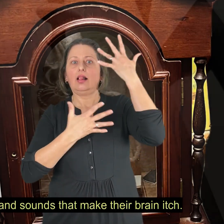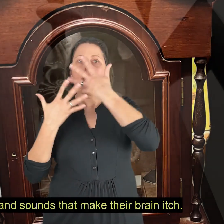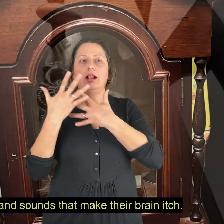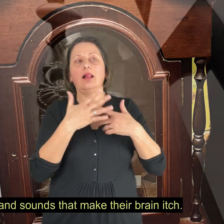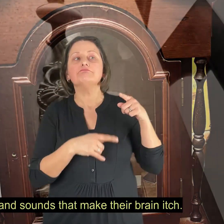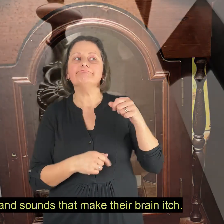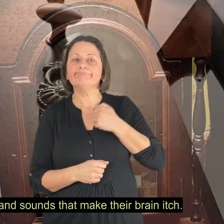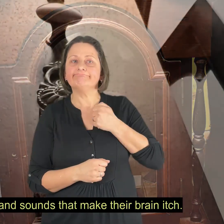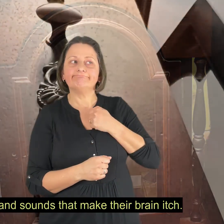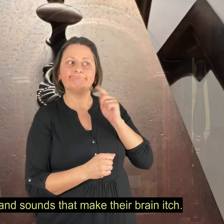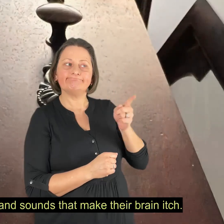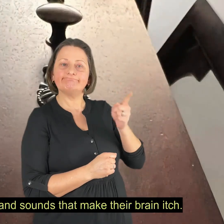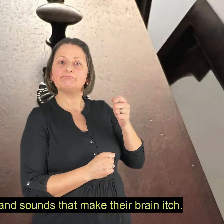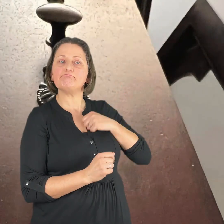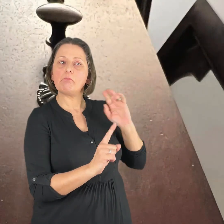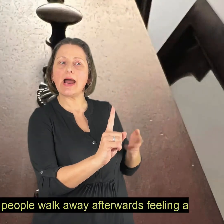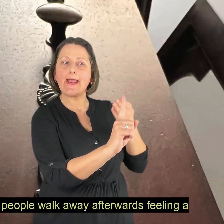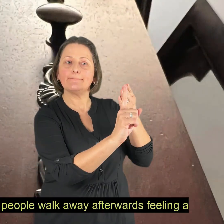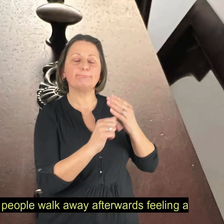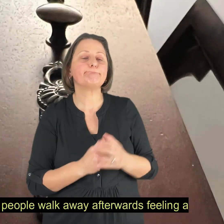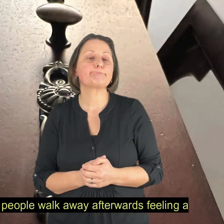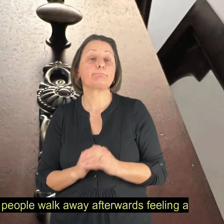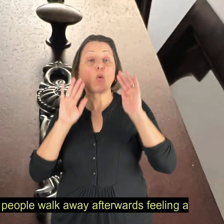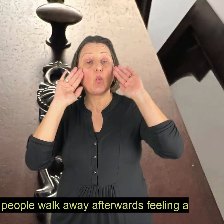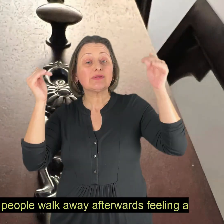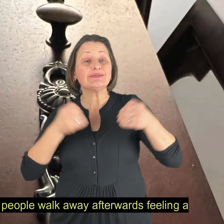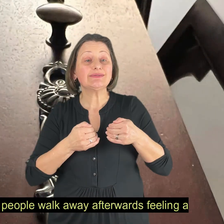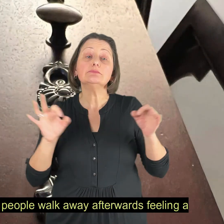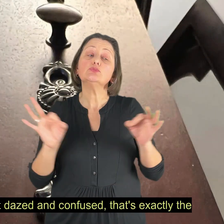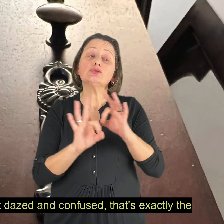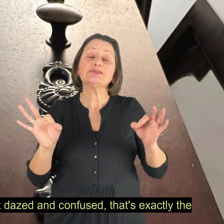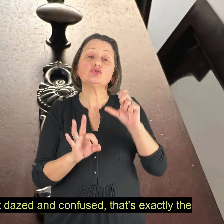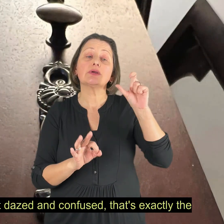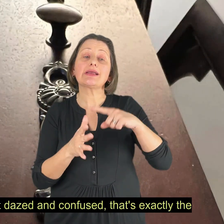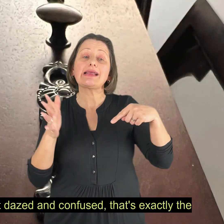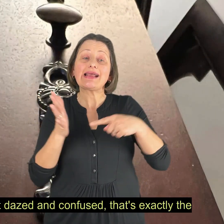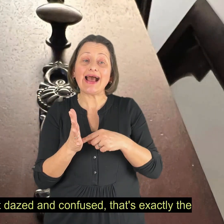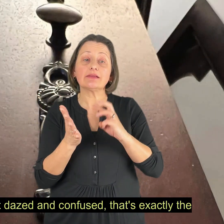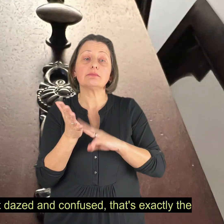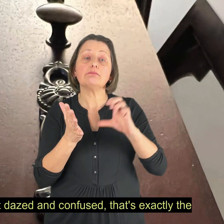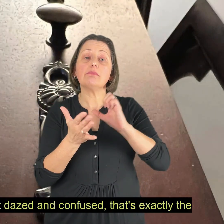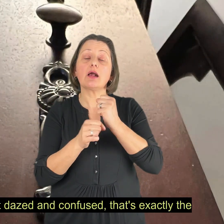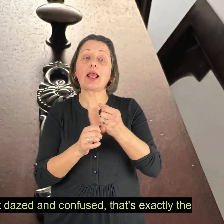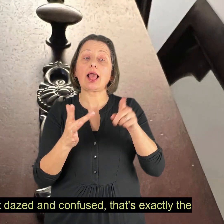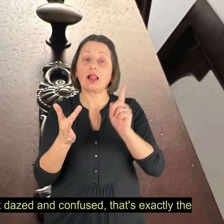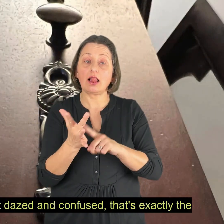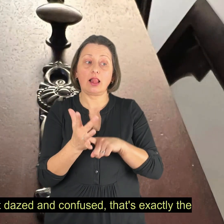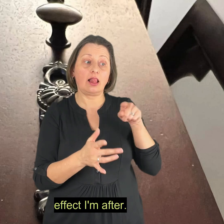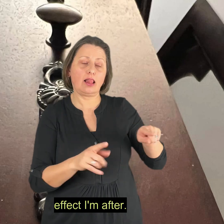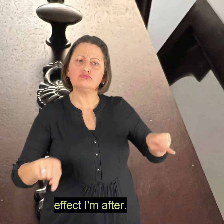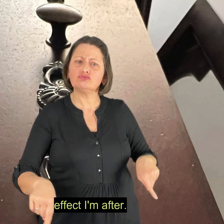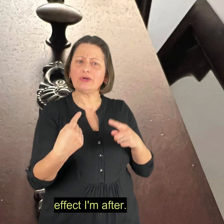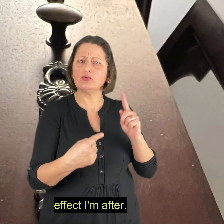and sounds that make their brain itch. If people walk away afterwards feeling a bit dazed and confused, that's exactly